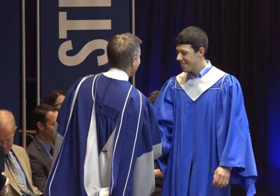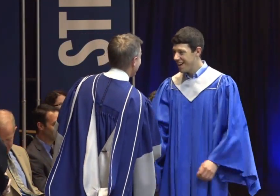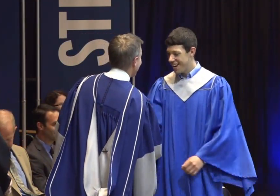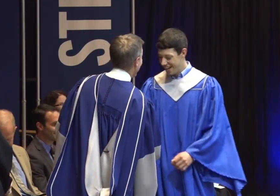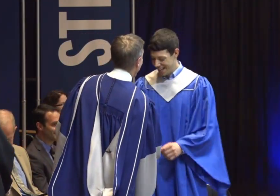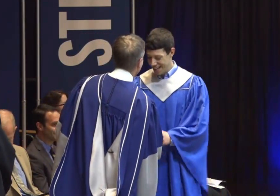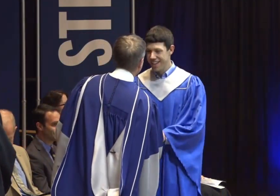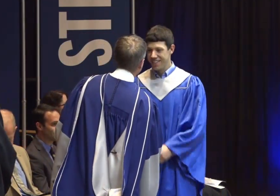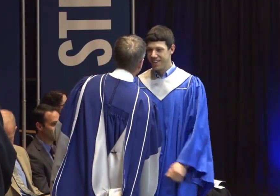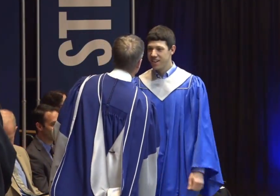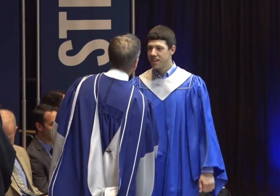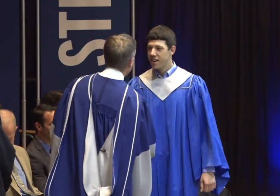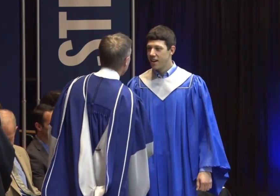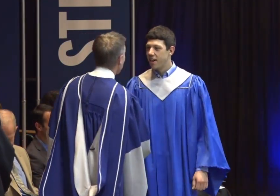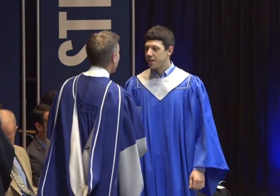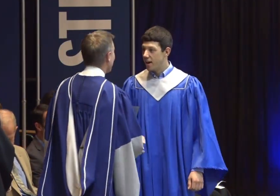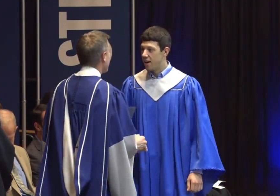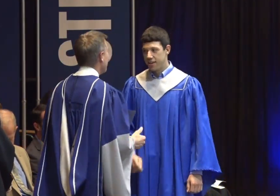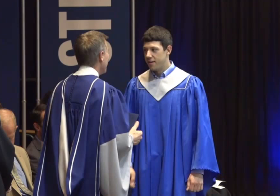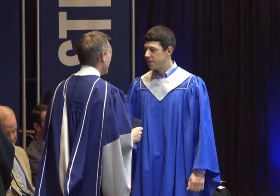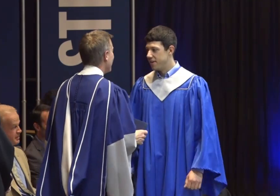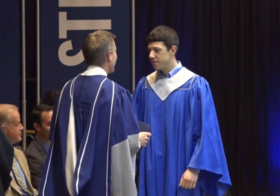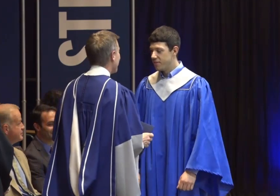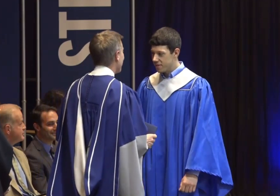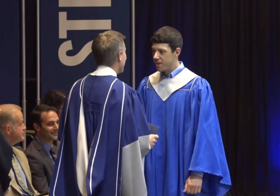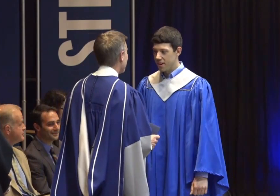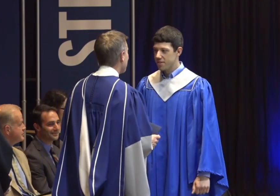You're my last guy. Thanks, Mark.